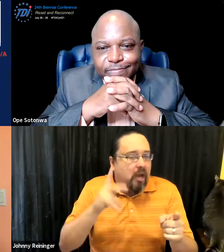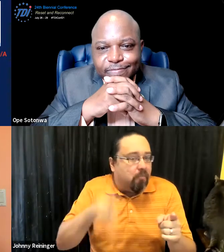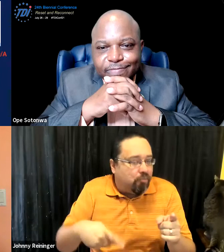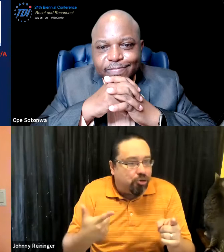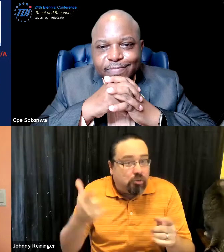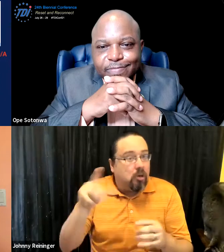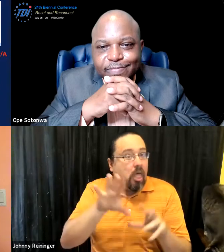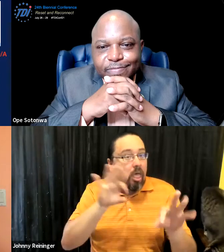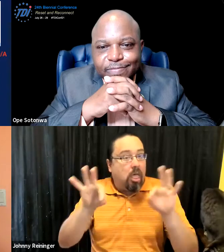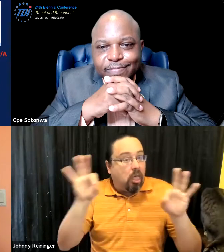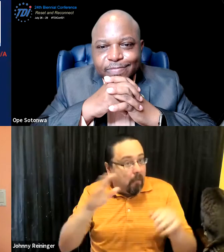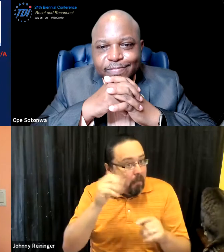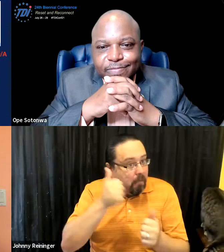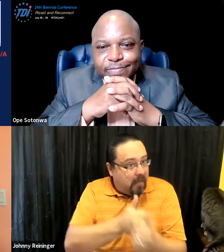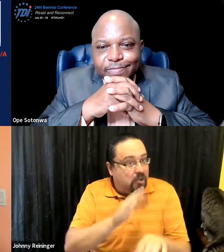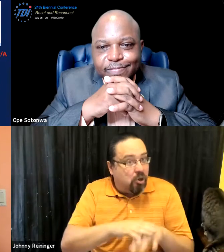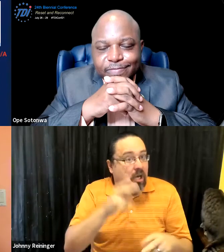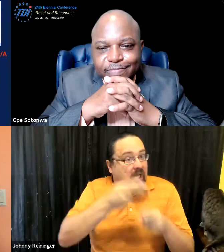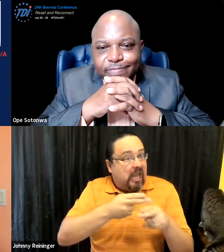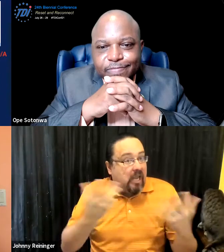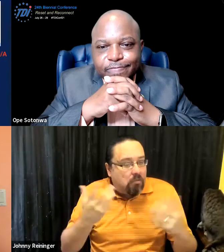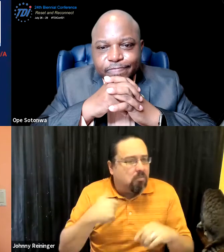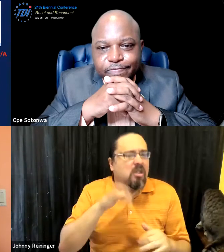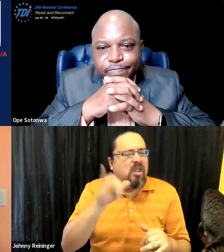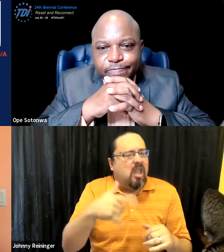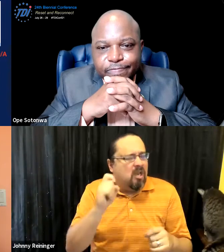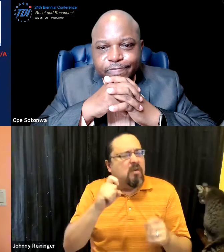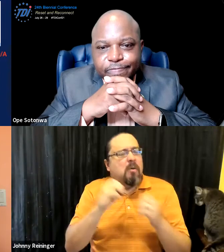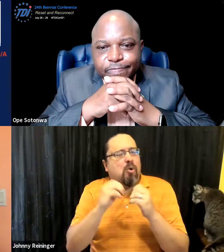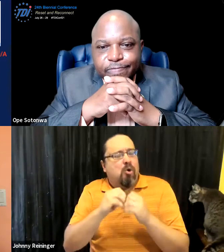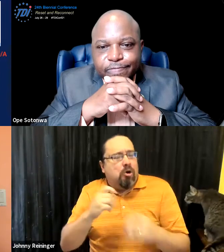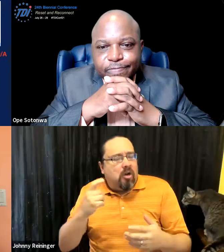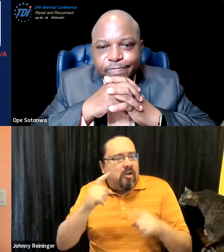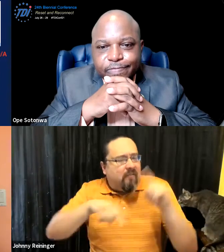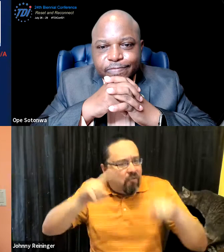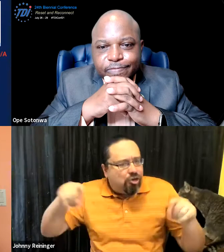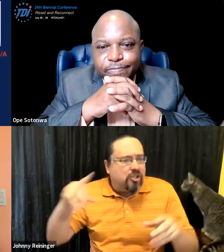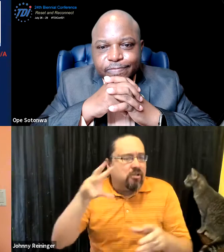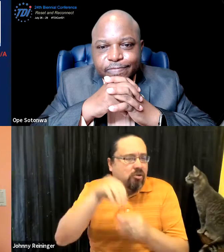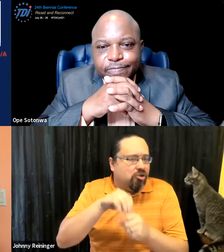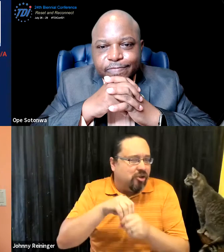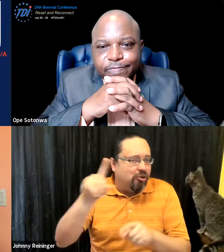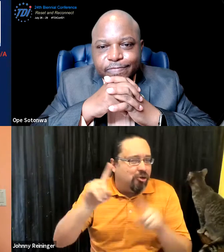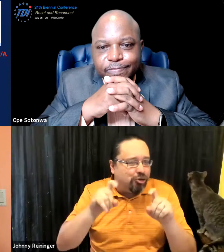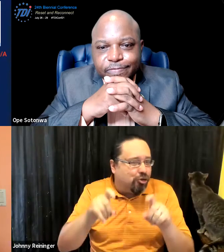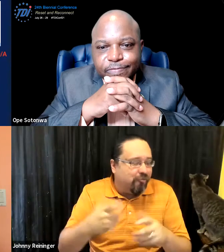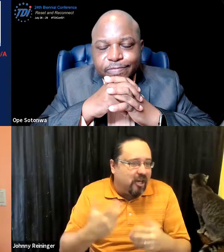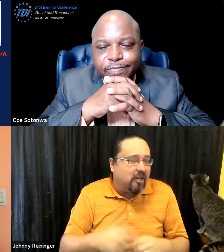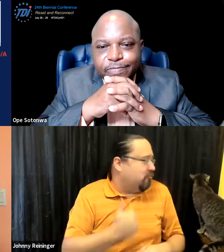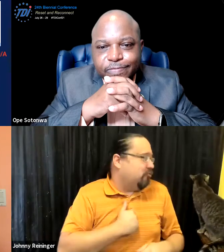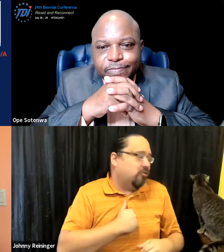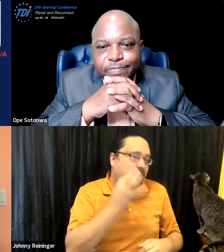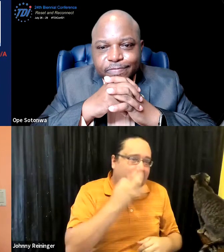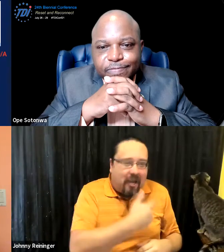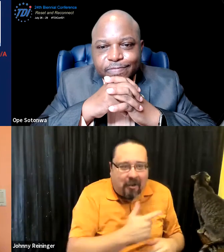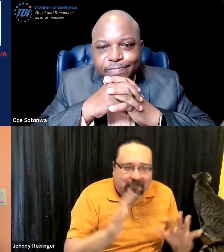my stepfather. So maybe that's the reason why they're picking that up. Is it based on names? That's something that they